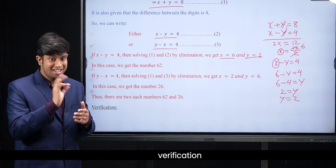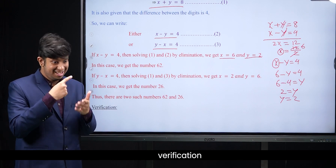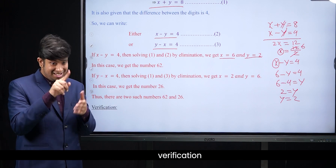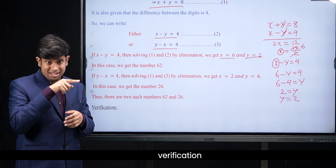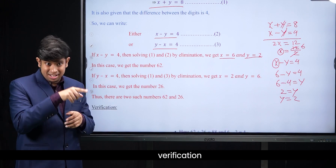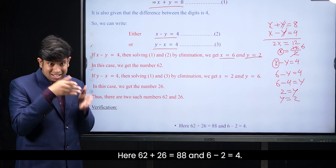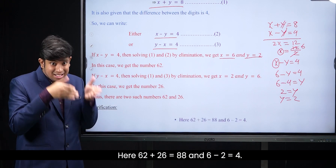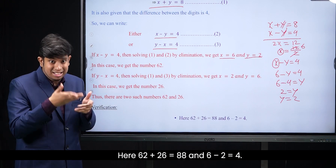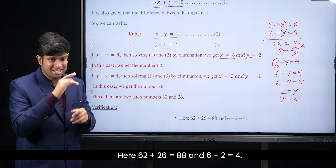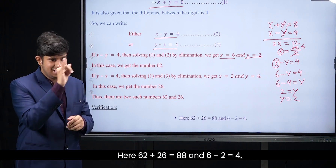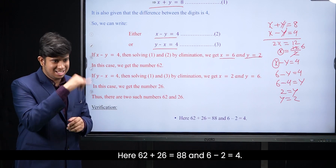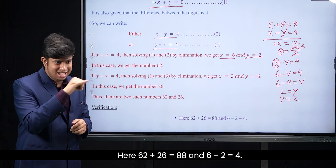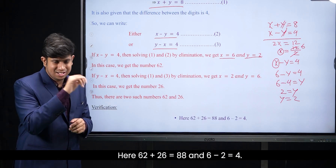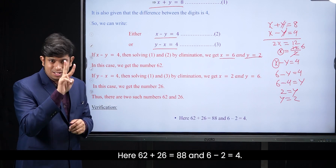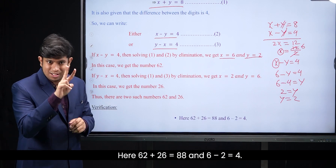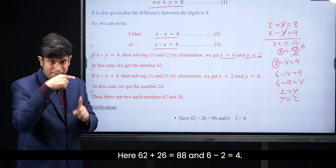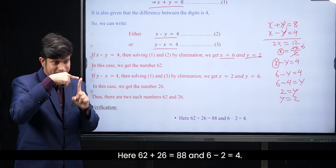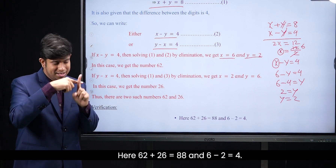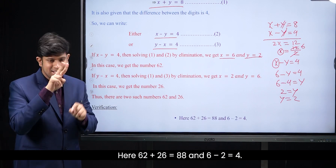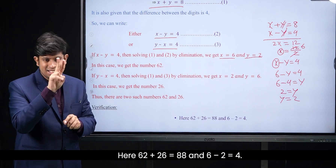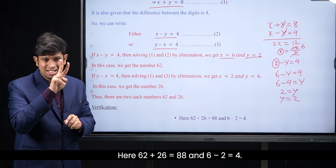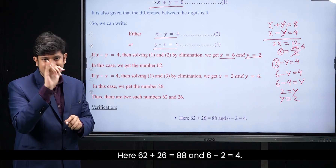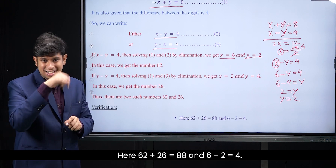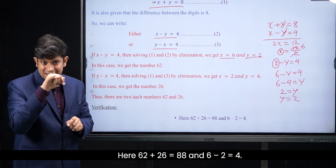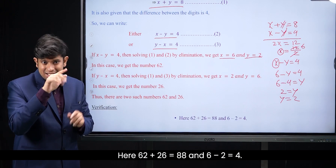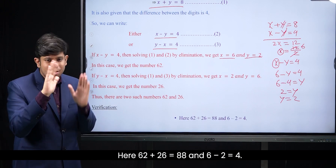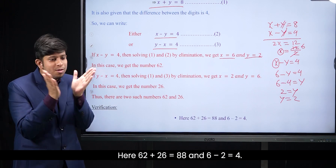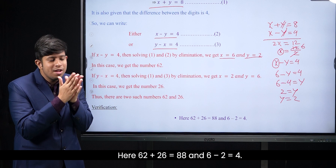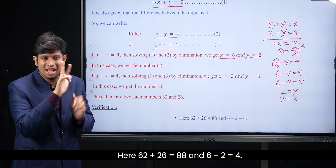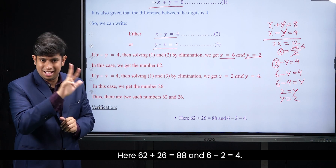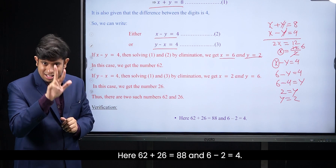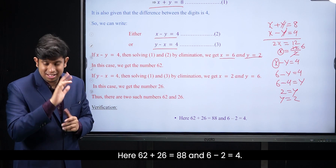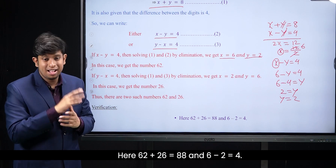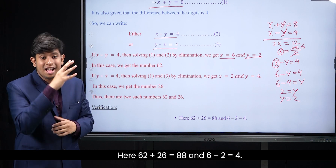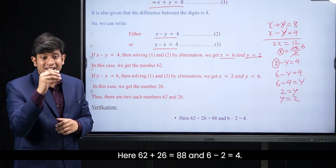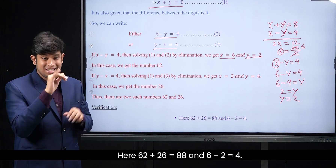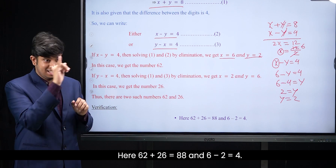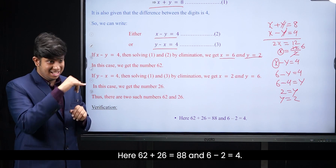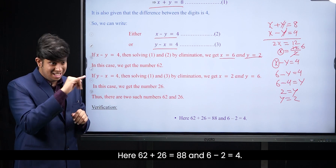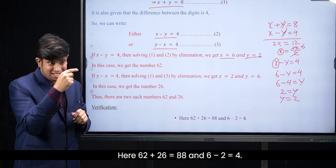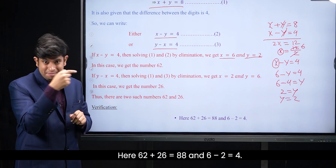Verification. Here 62 plus 26 is equal to 88 and 6 minus 2 is equal to